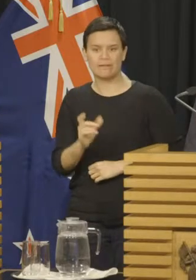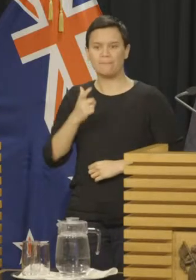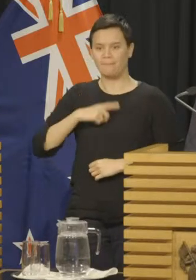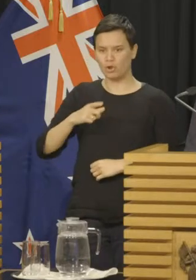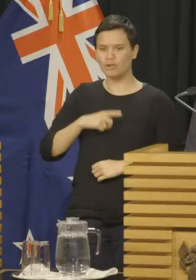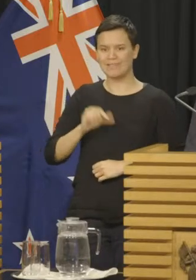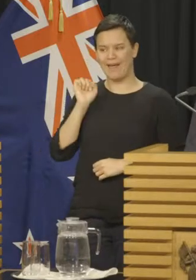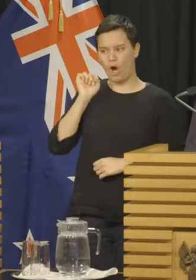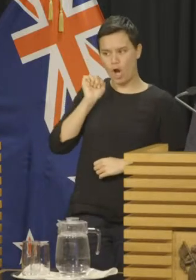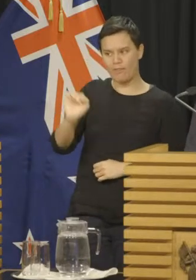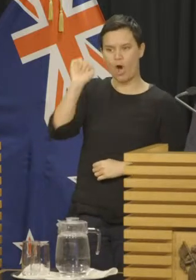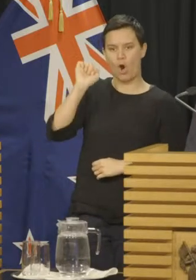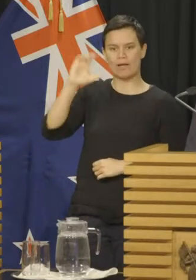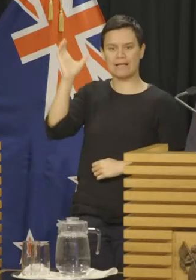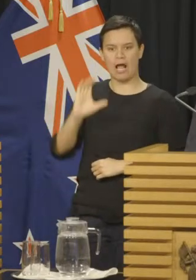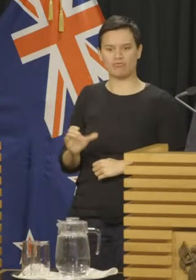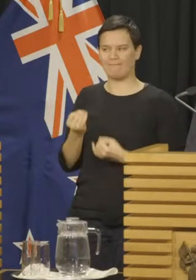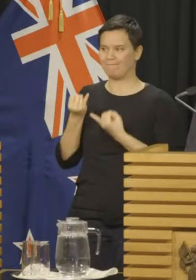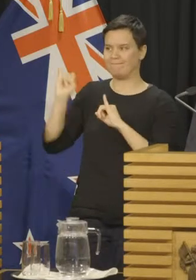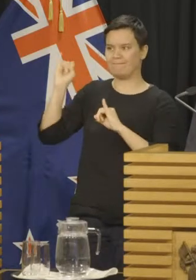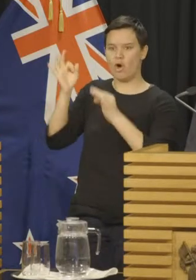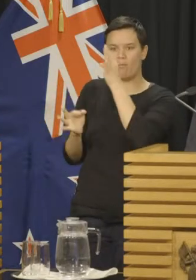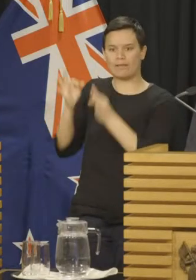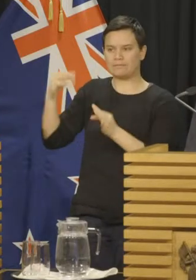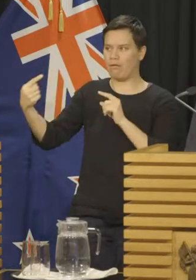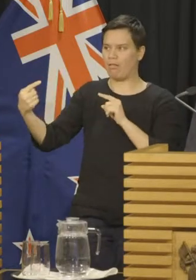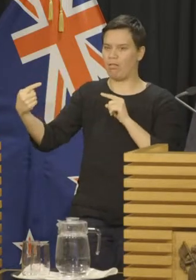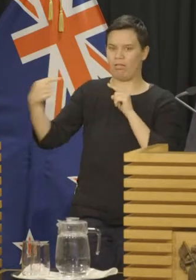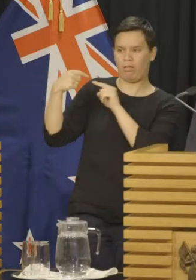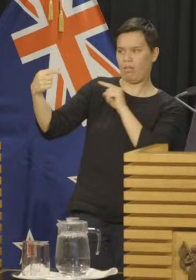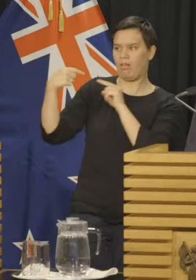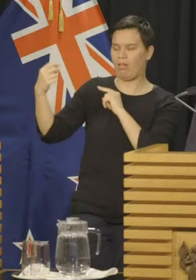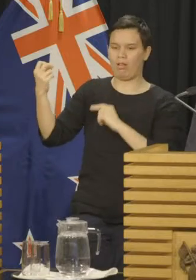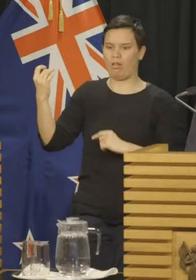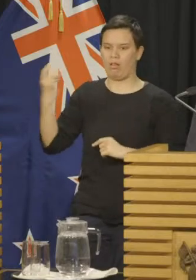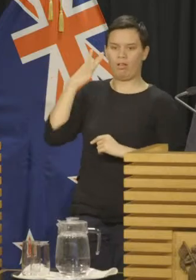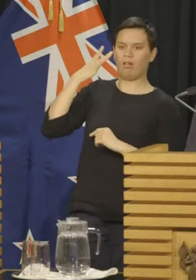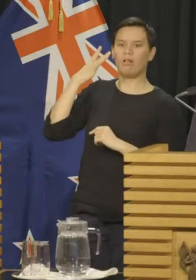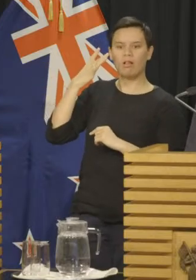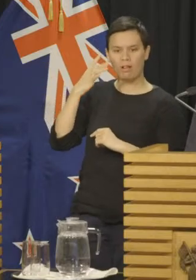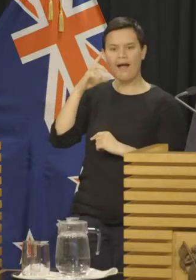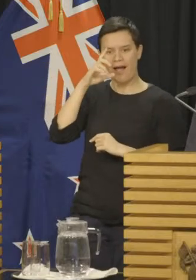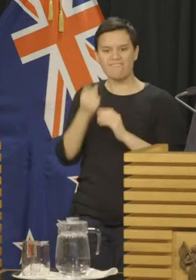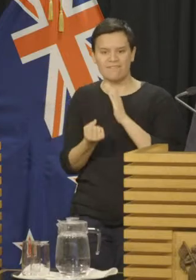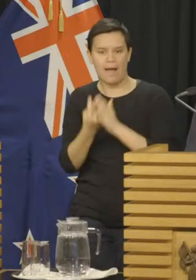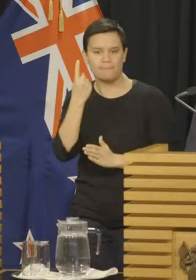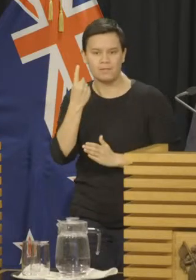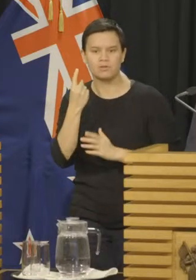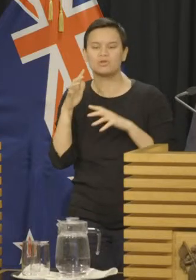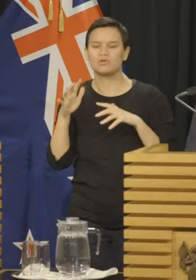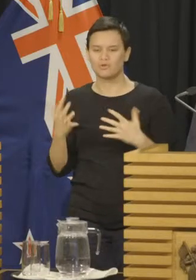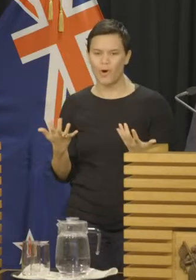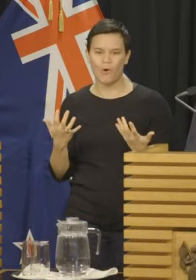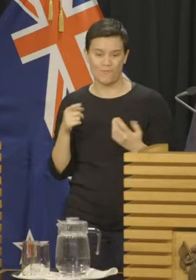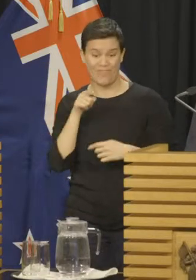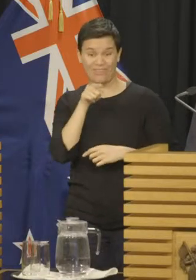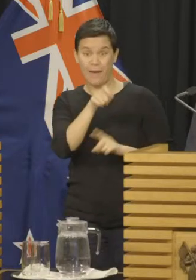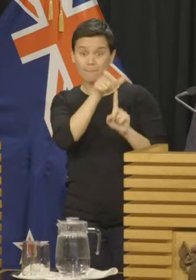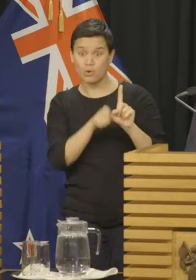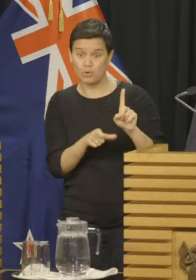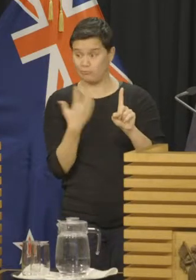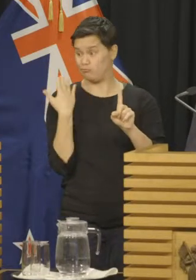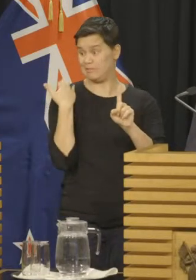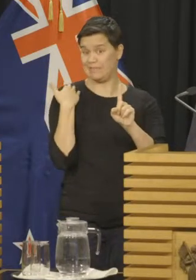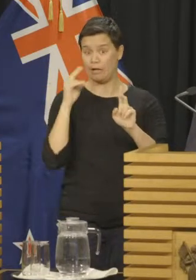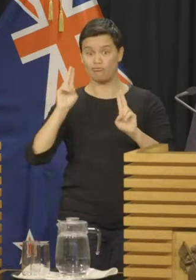connection. So that is something that we keep very distinct in the New Zealand system, and that has certainly been the case here. What do you make of